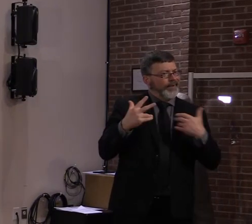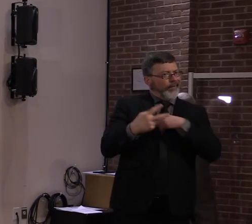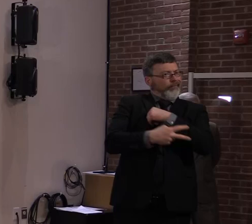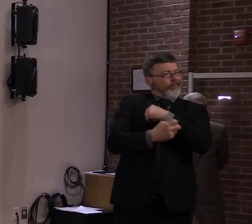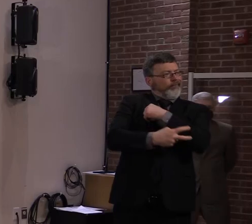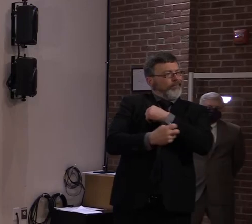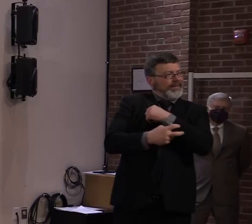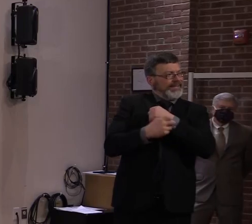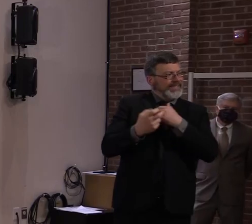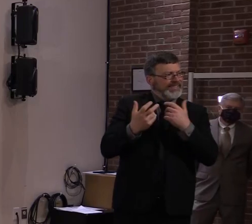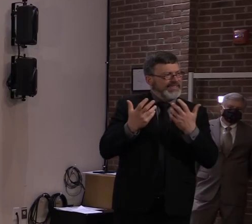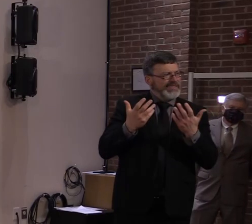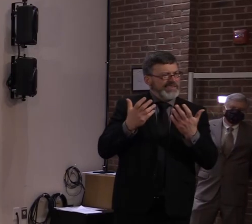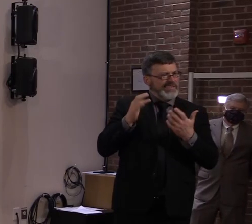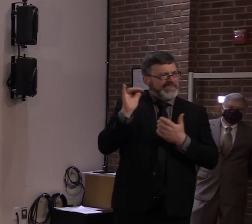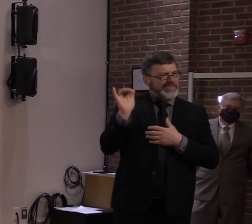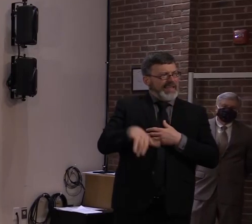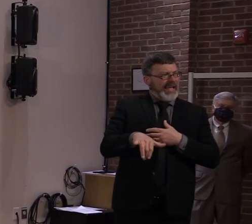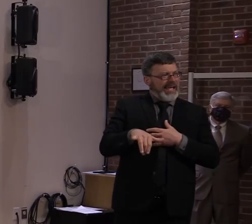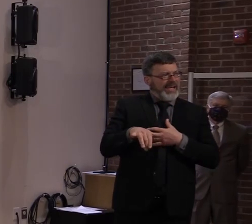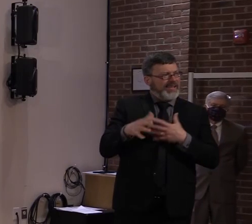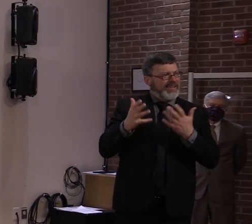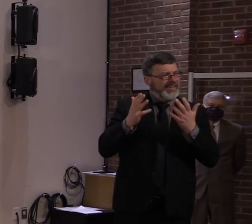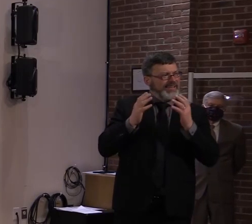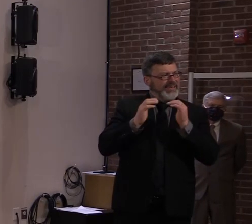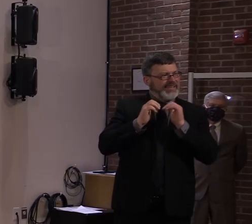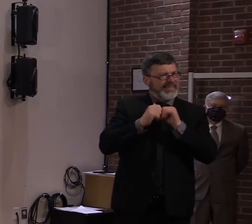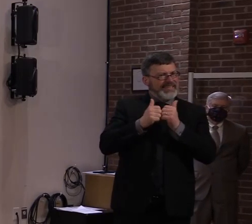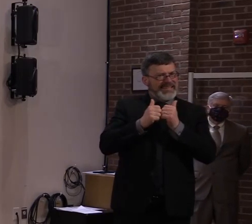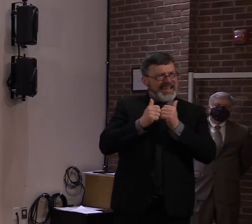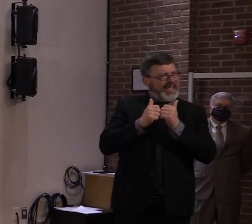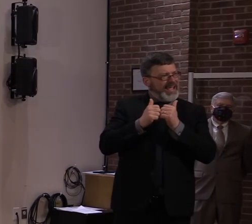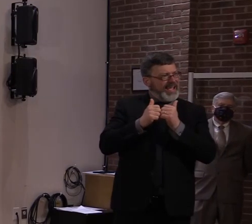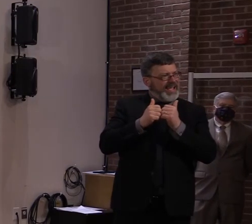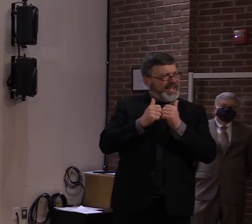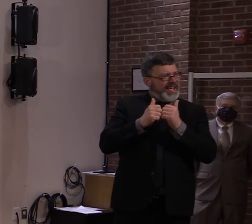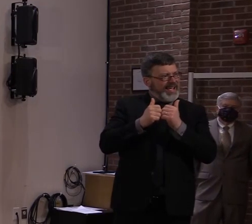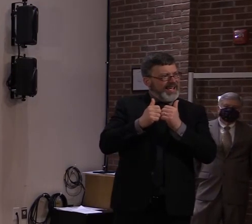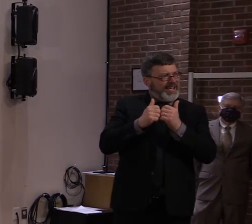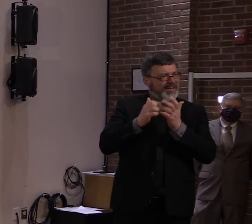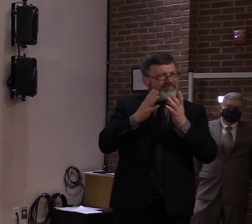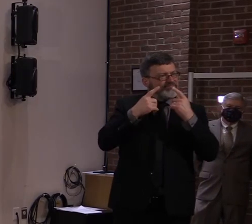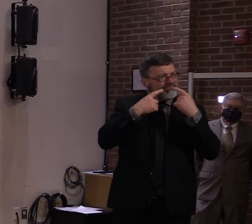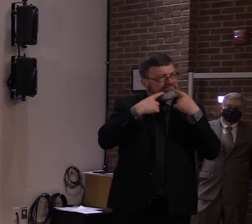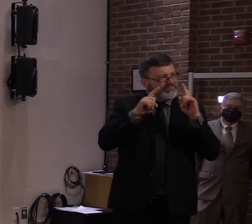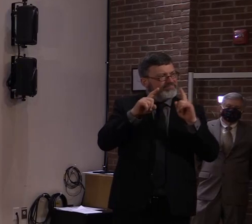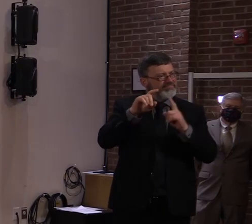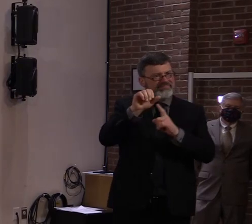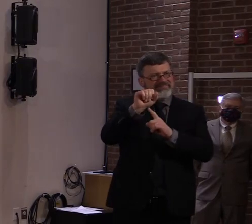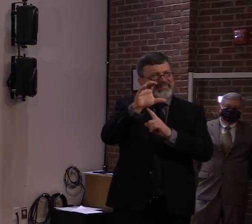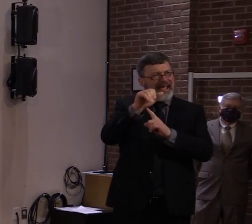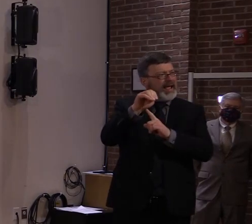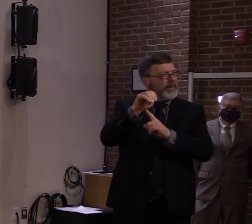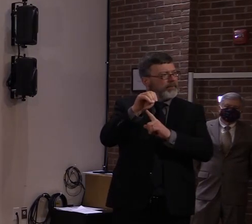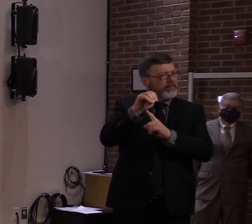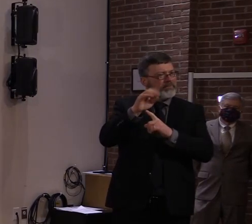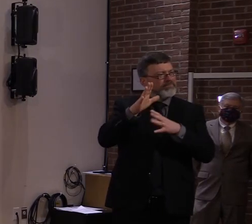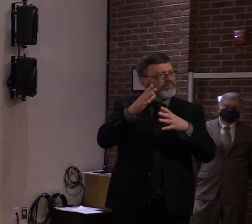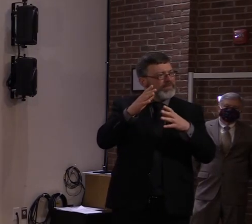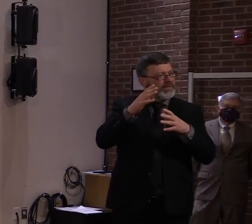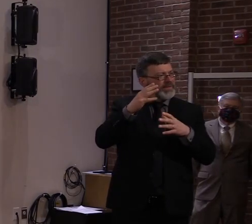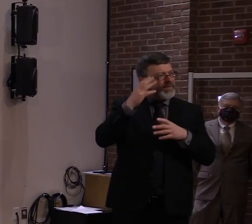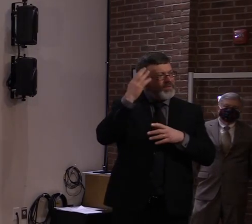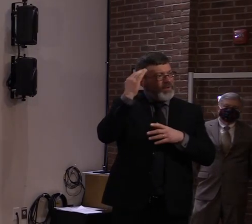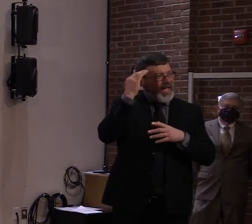out of curiosity, how do scammers profit if these checks get sent to an employee's physical address? And more